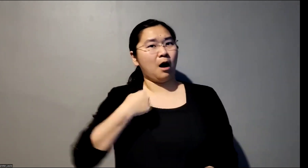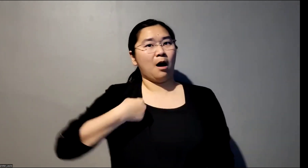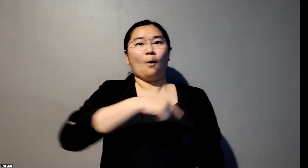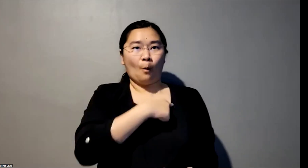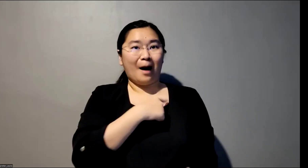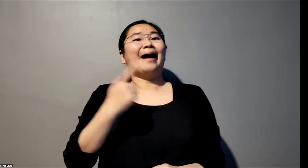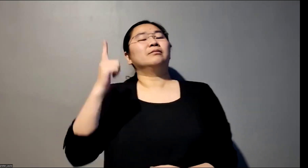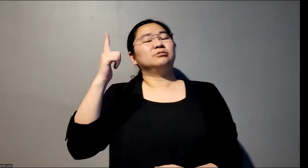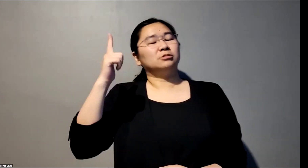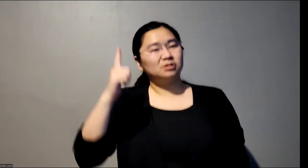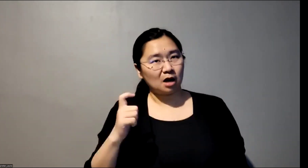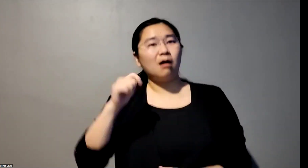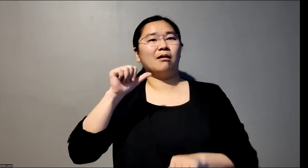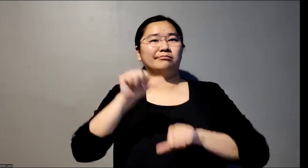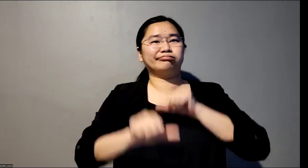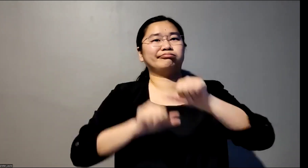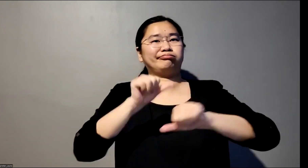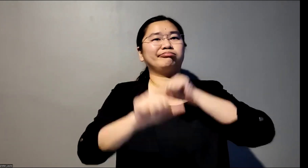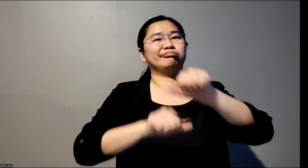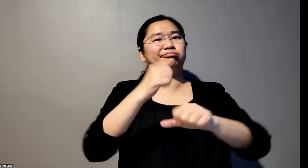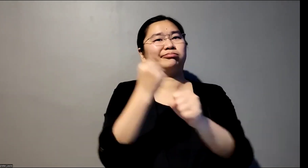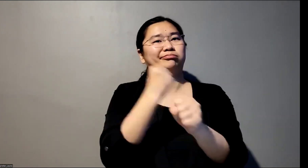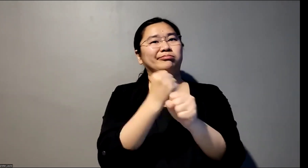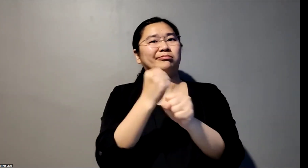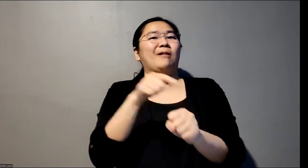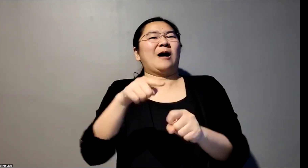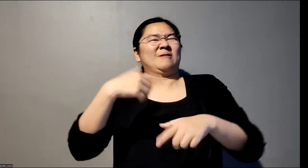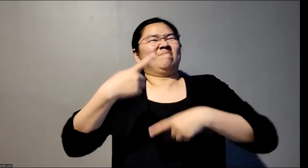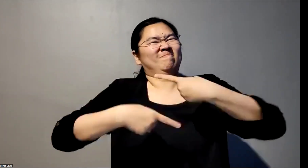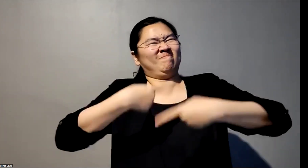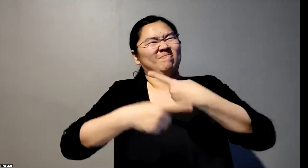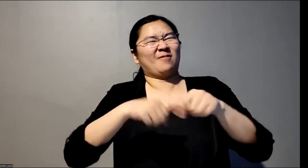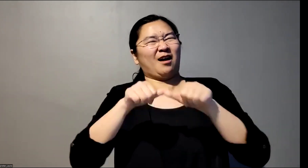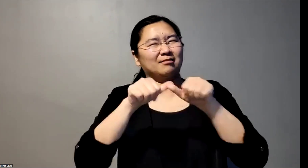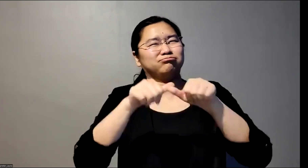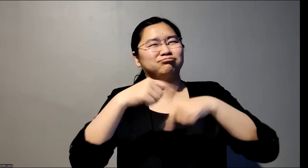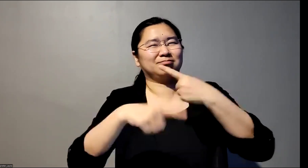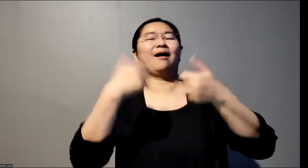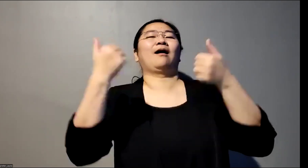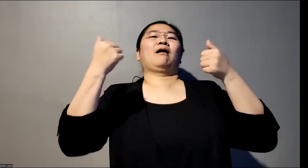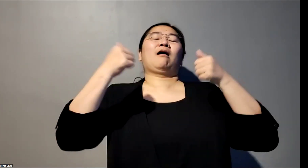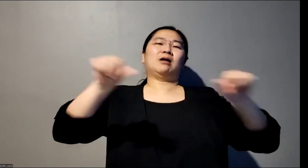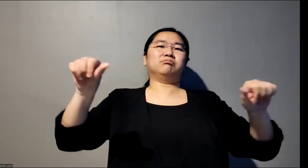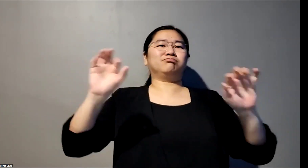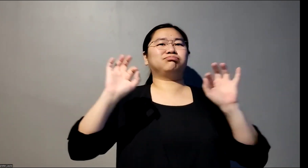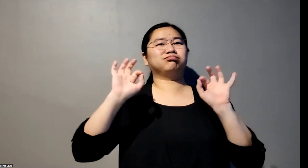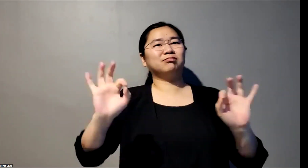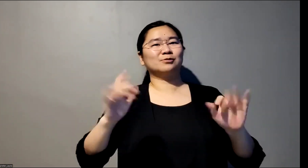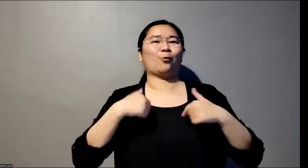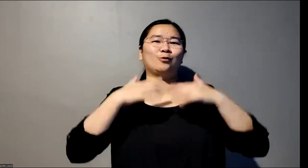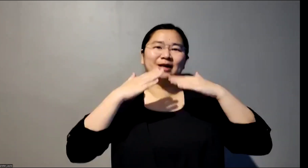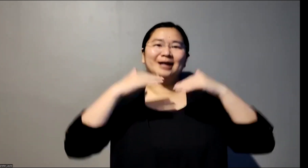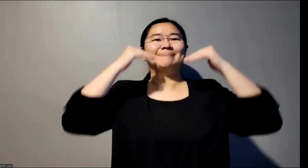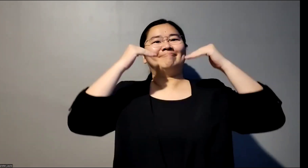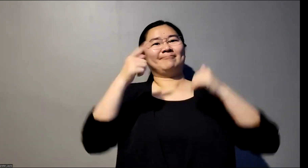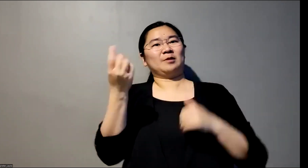assistance. I would conclude by saying that in the committee, my colleagues and I, of course, maybe we need